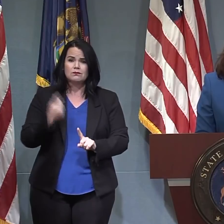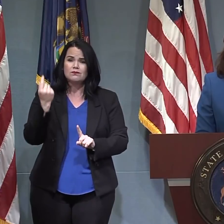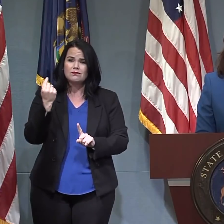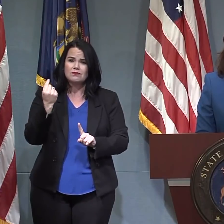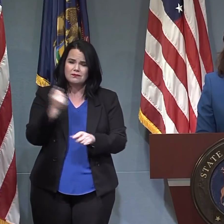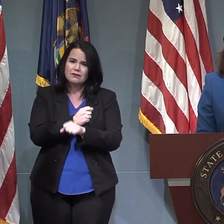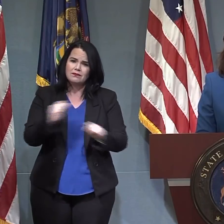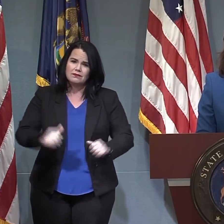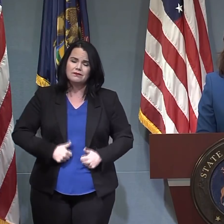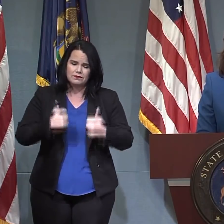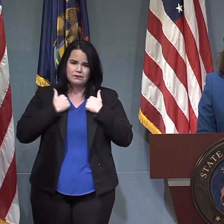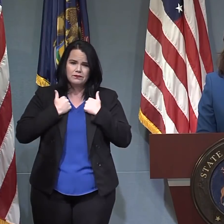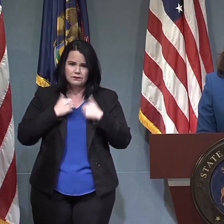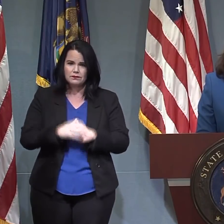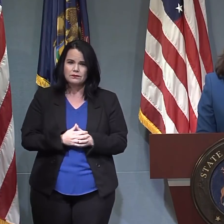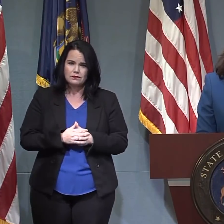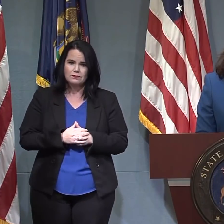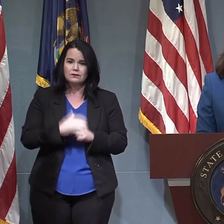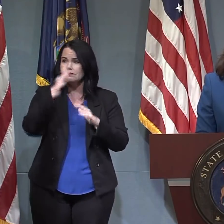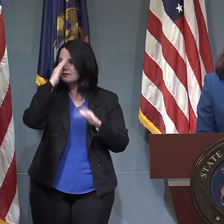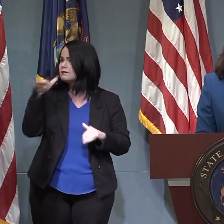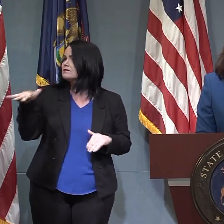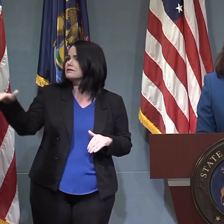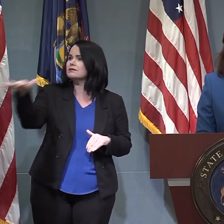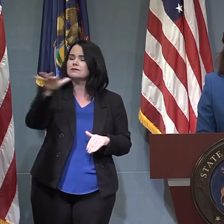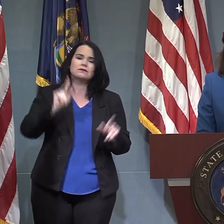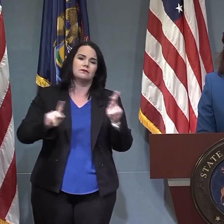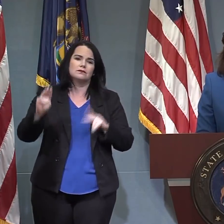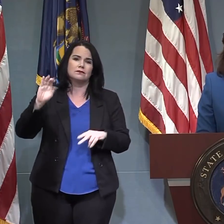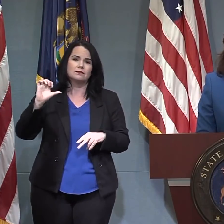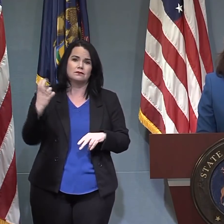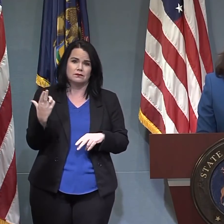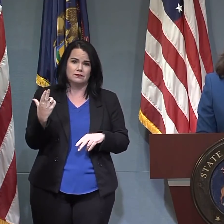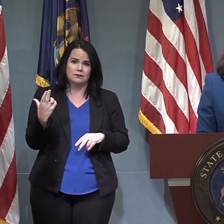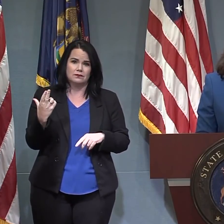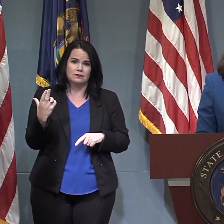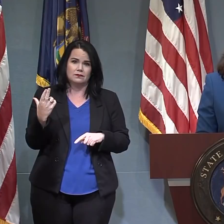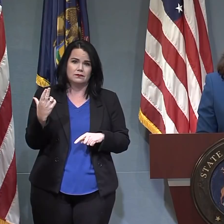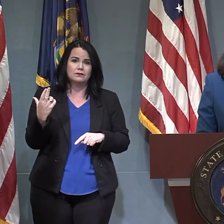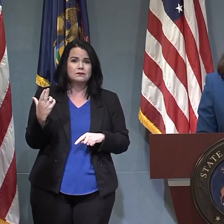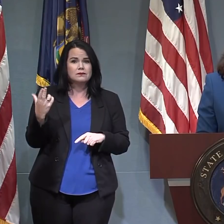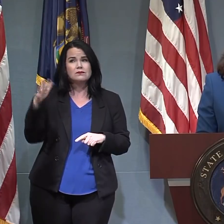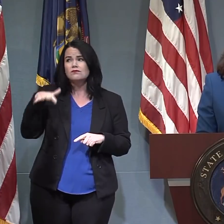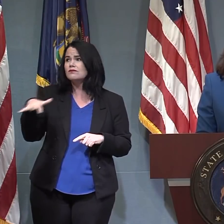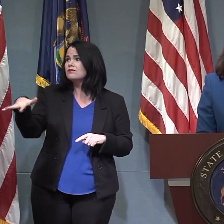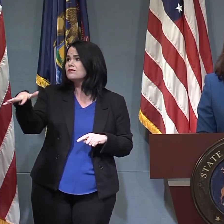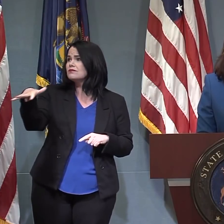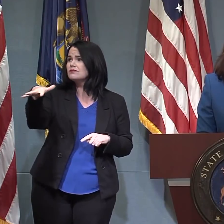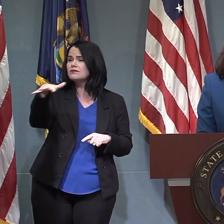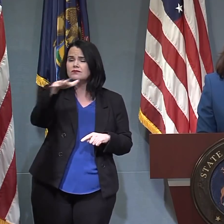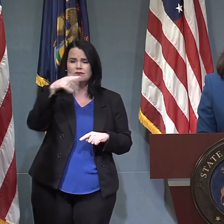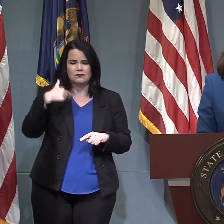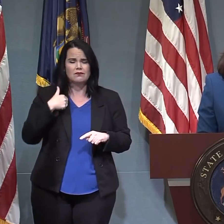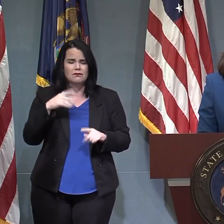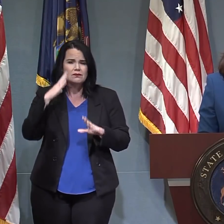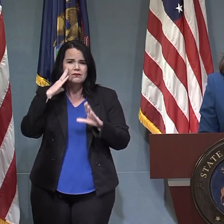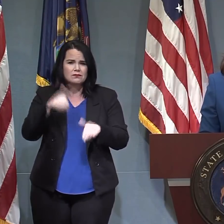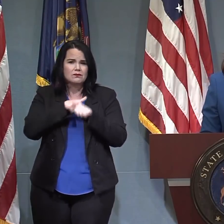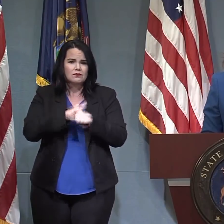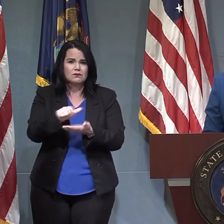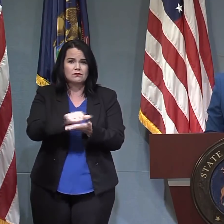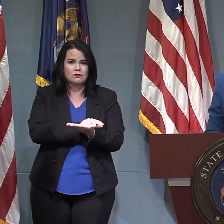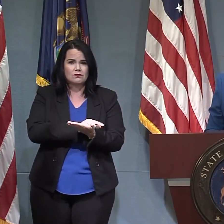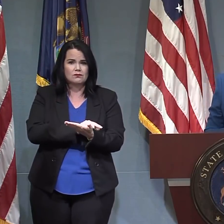to comply with the law unless and until a court decides to the contrary. That is my